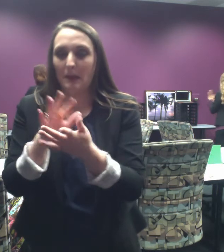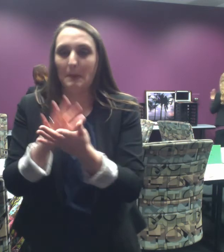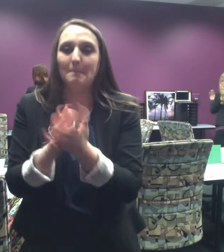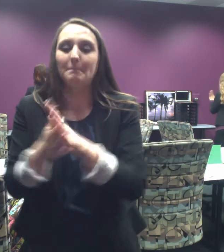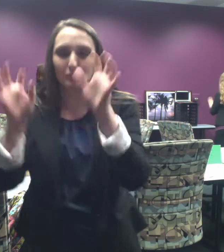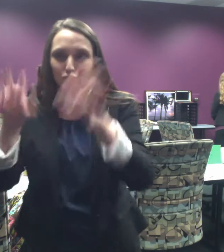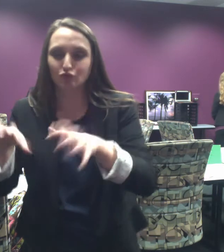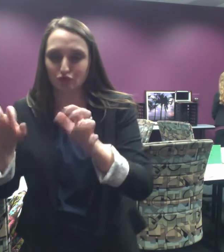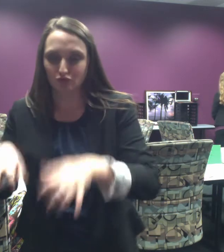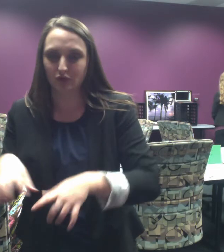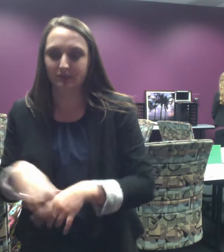Nice dirty sponge here.